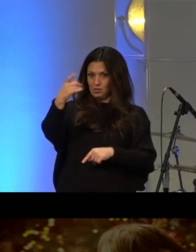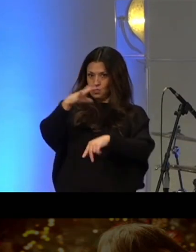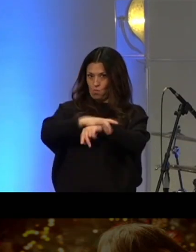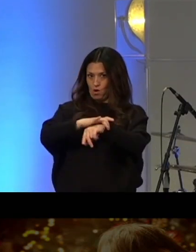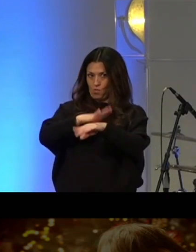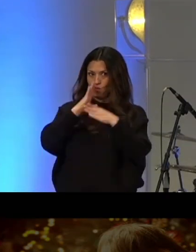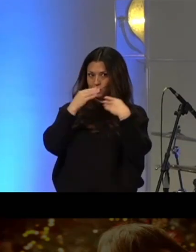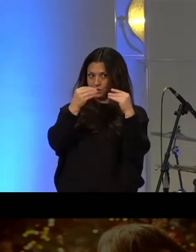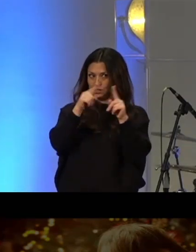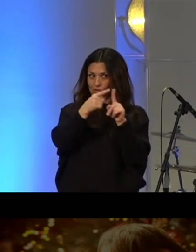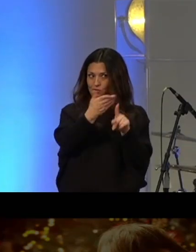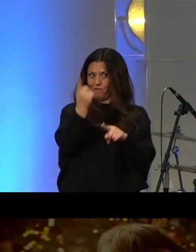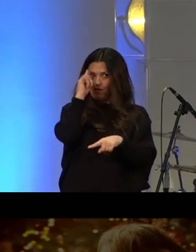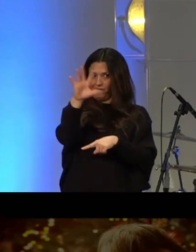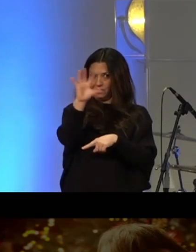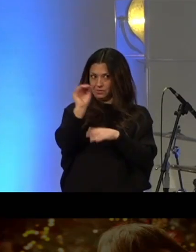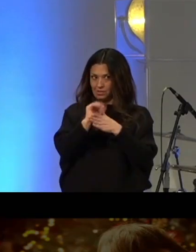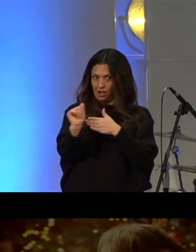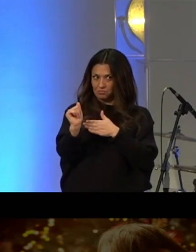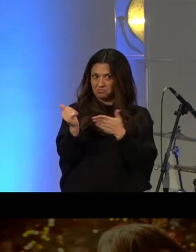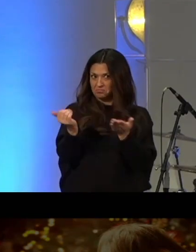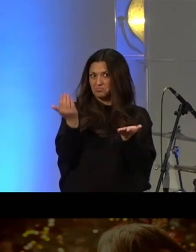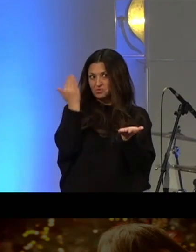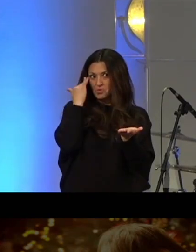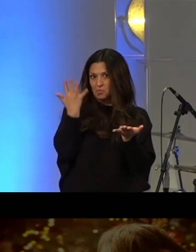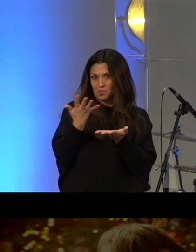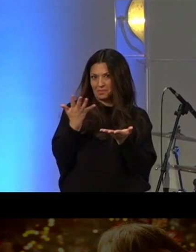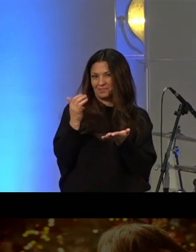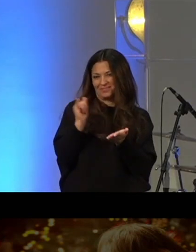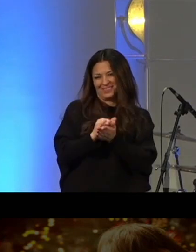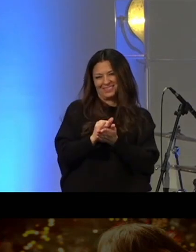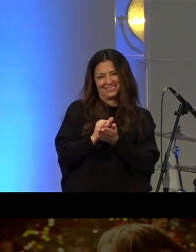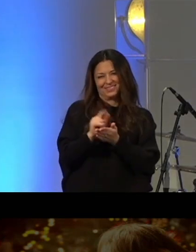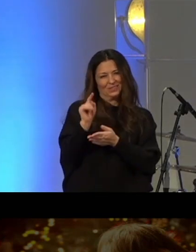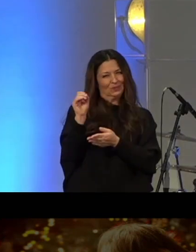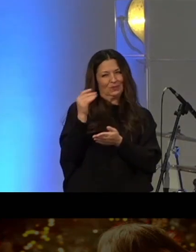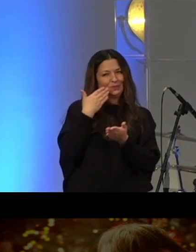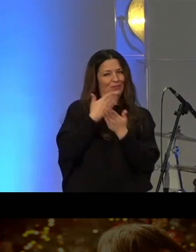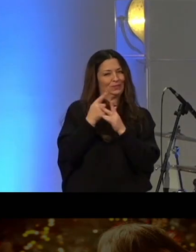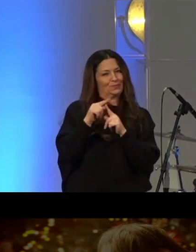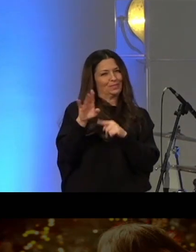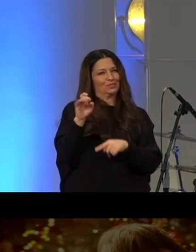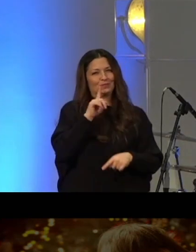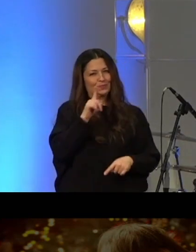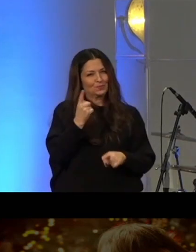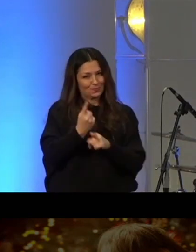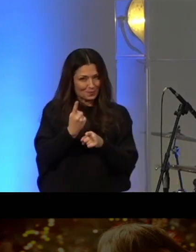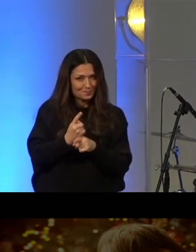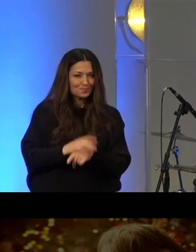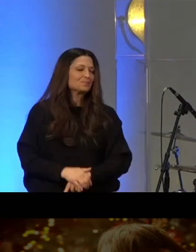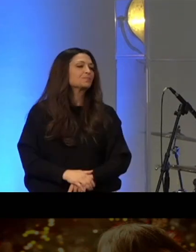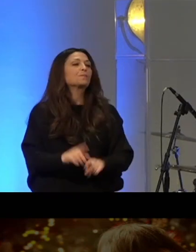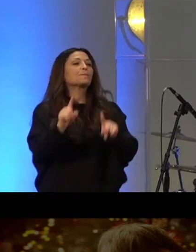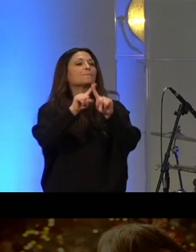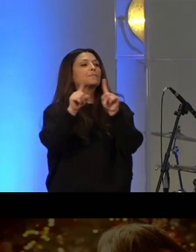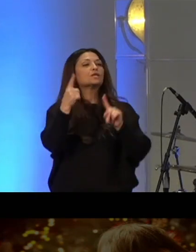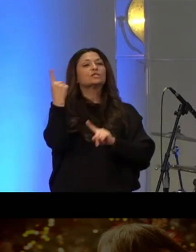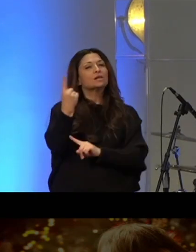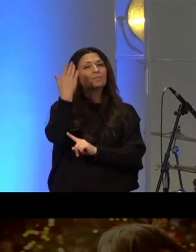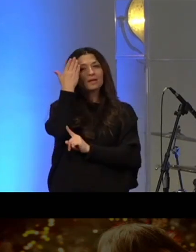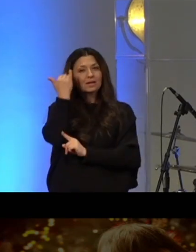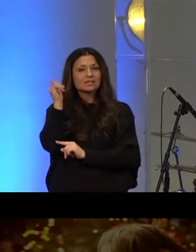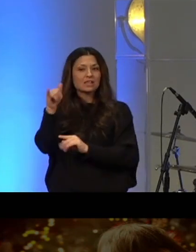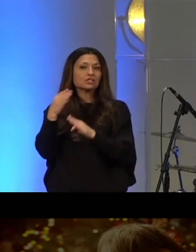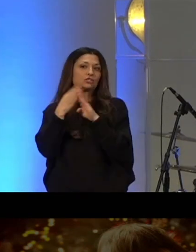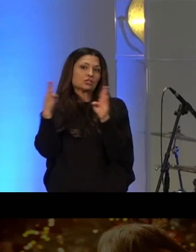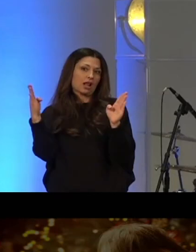to you for $50, you know what? That's too good to be true, right? But just because it's